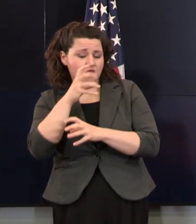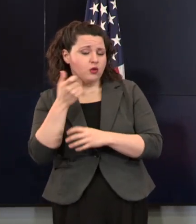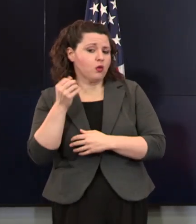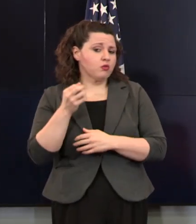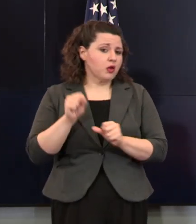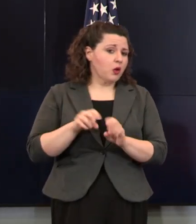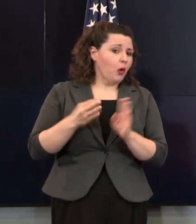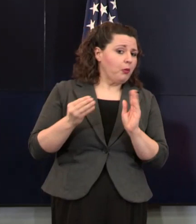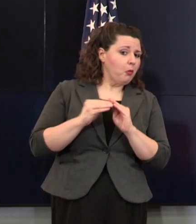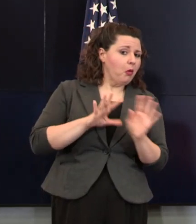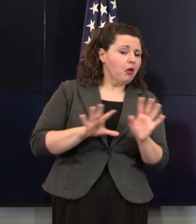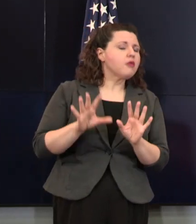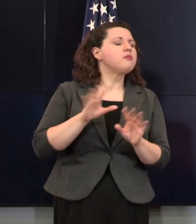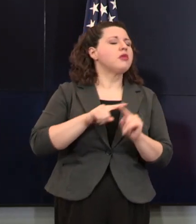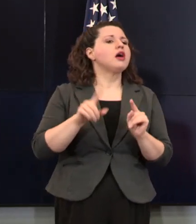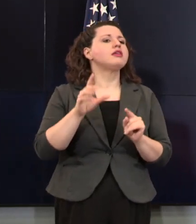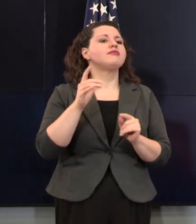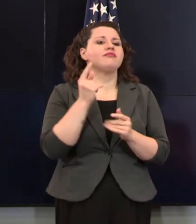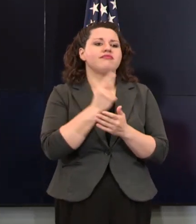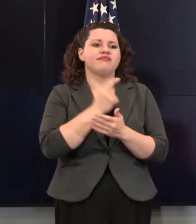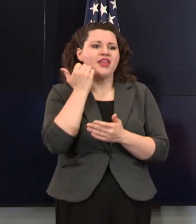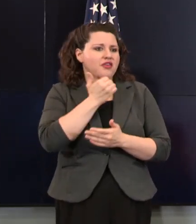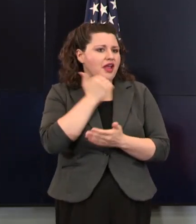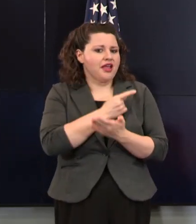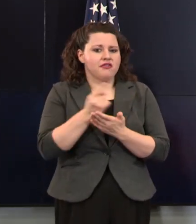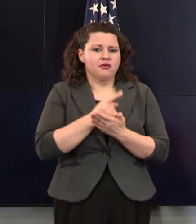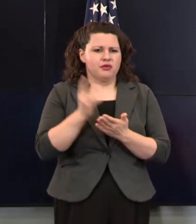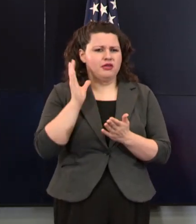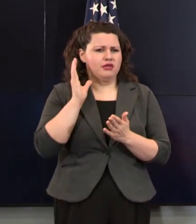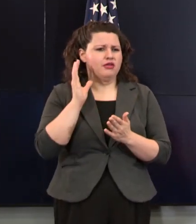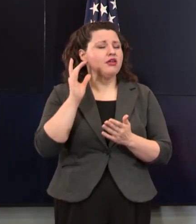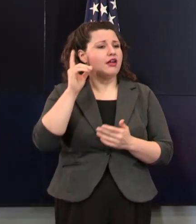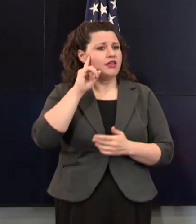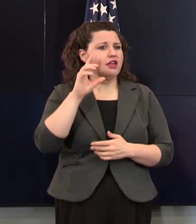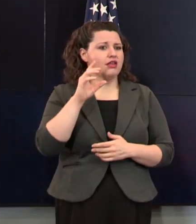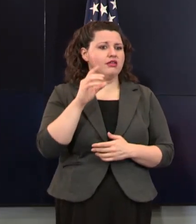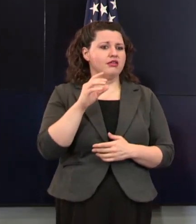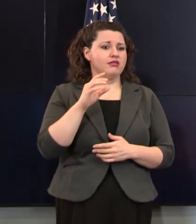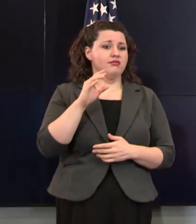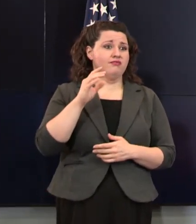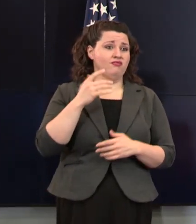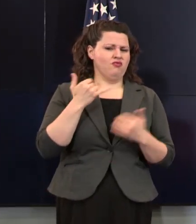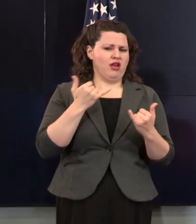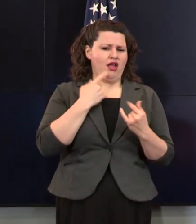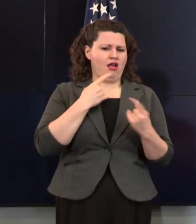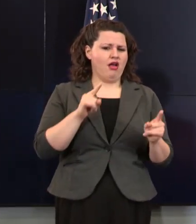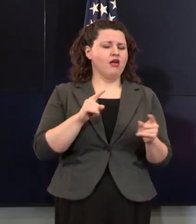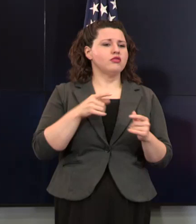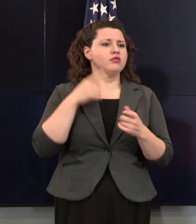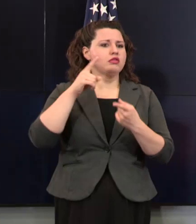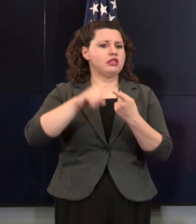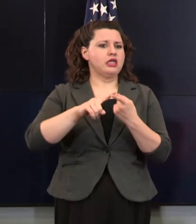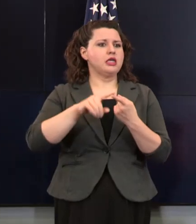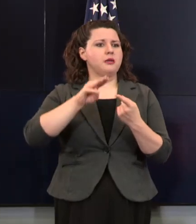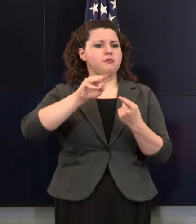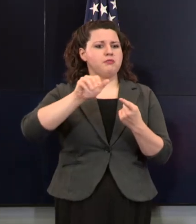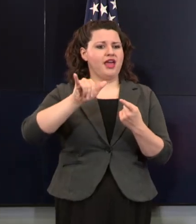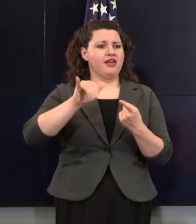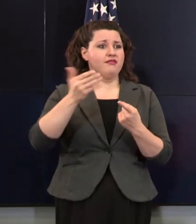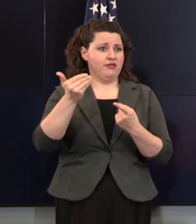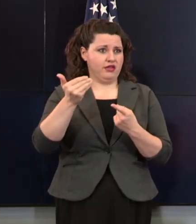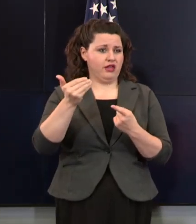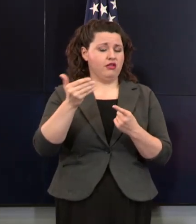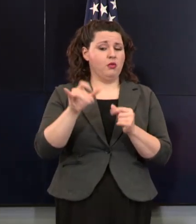up. But we'll do that on a daily, weekly. I think the declaration or the proclamation that I have in place right now goes through May 15th, so we're going to continue